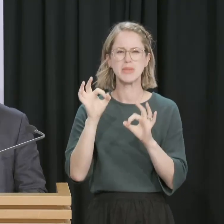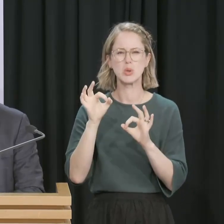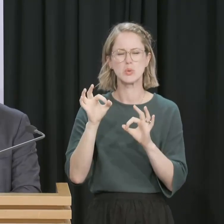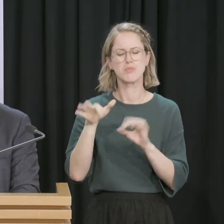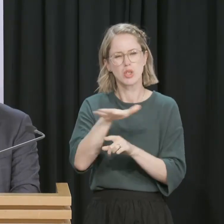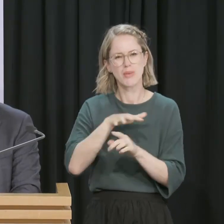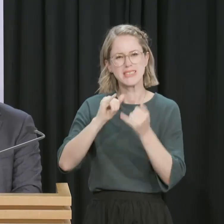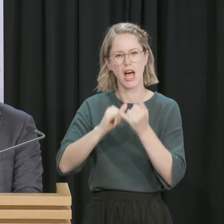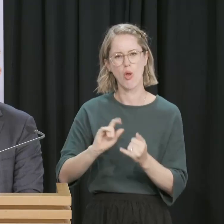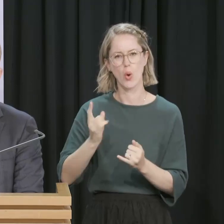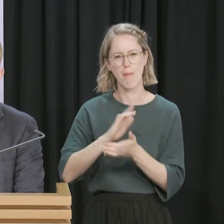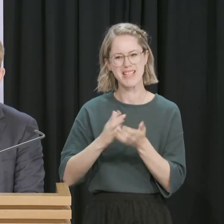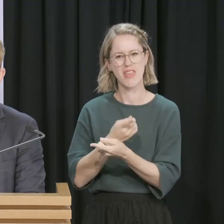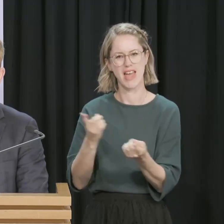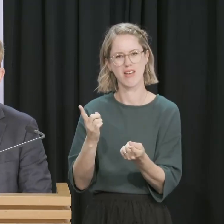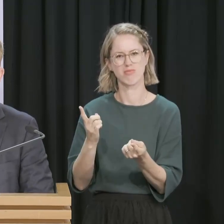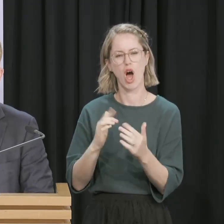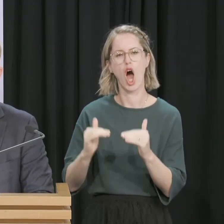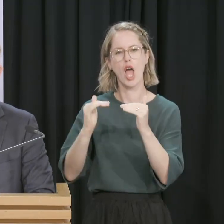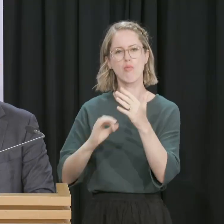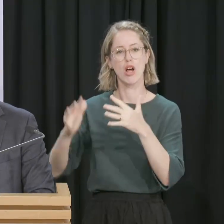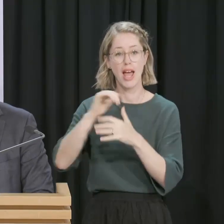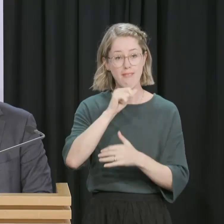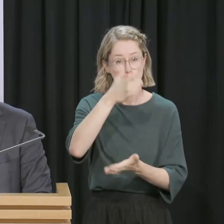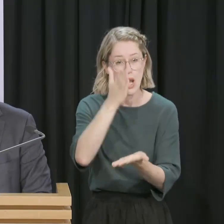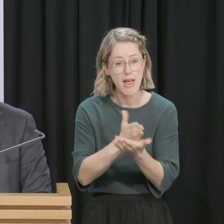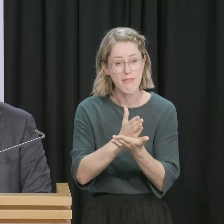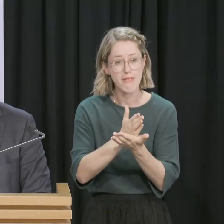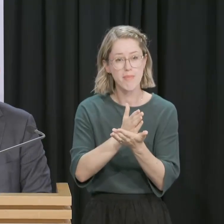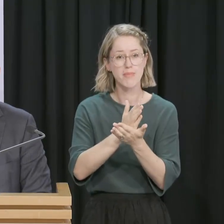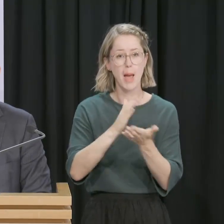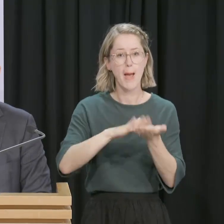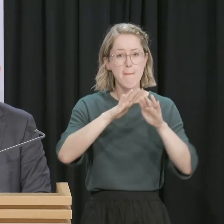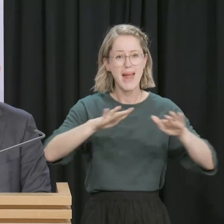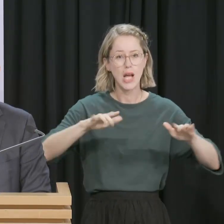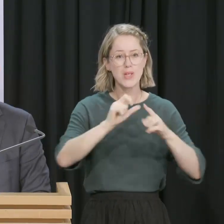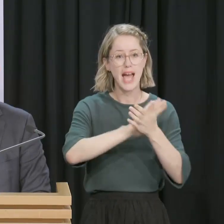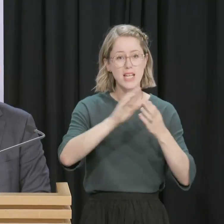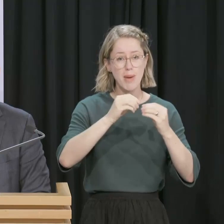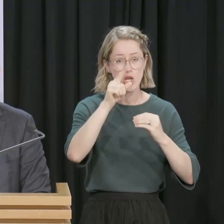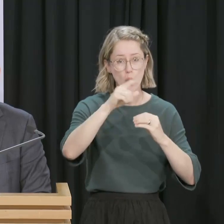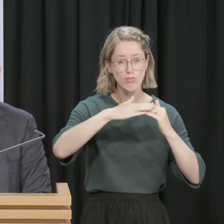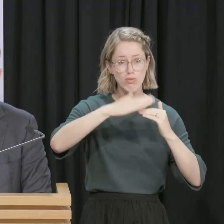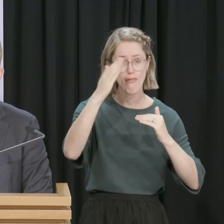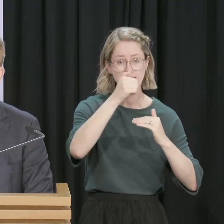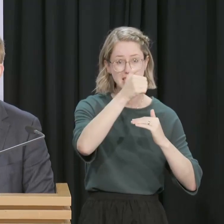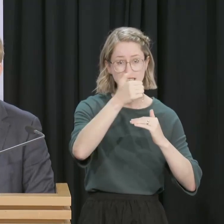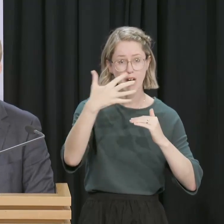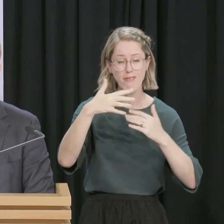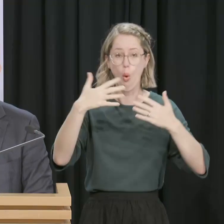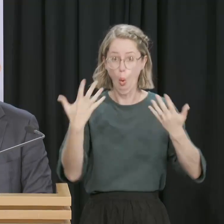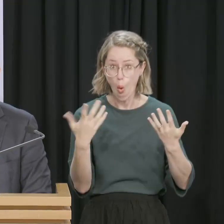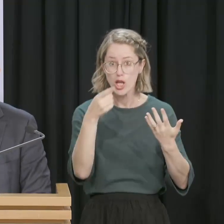South Auckland. Anyone who lives in the county's Manukau DHB area who is 65 and older, or who